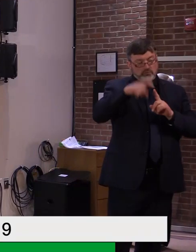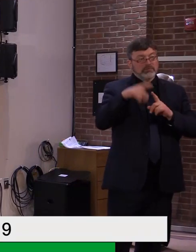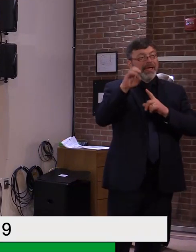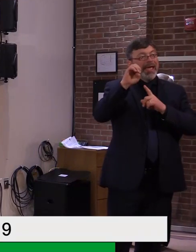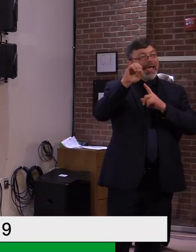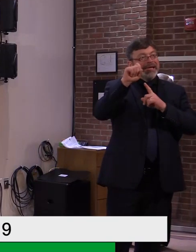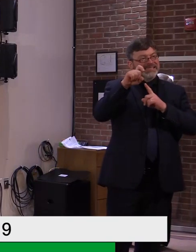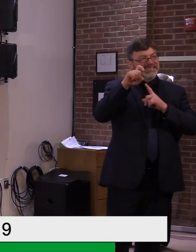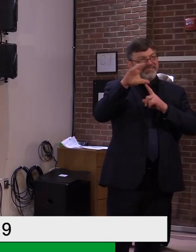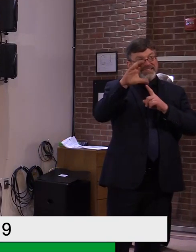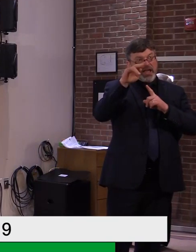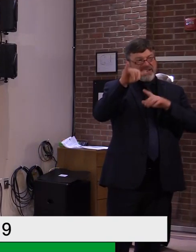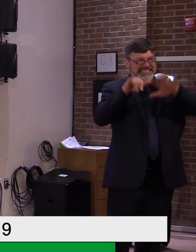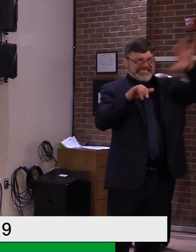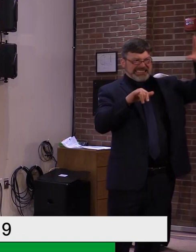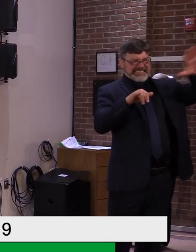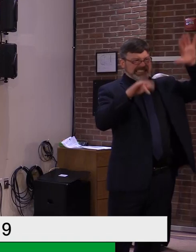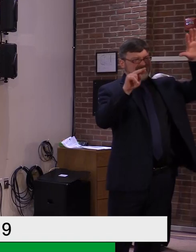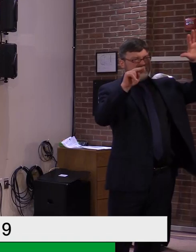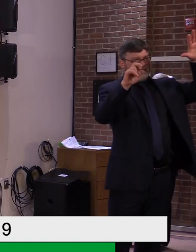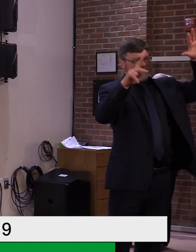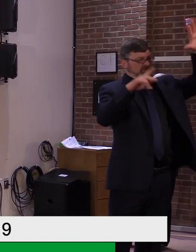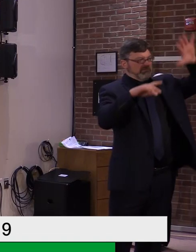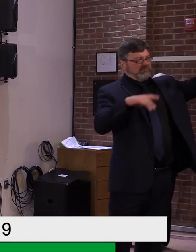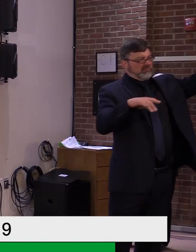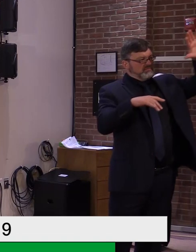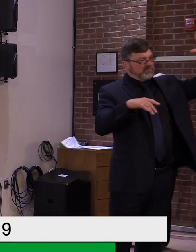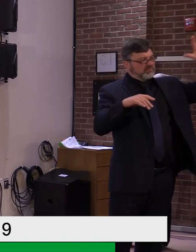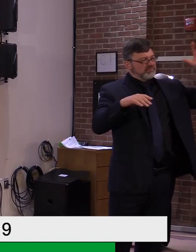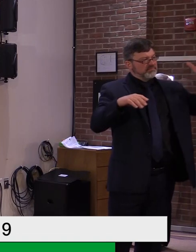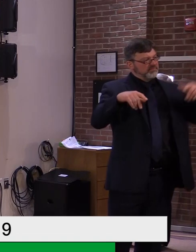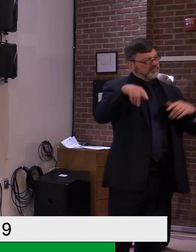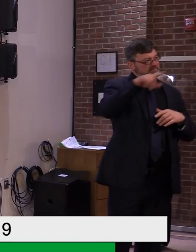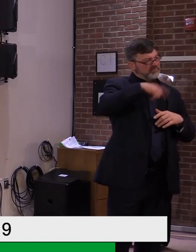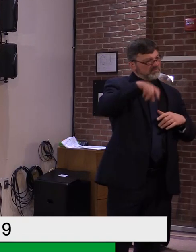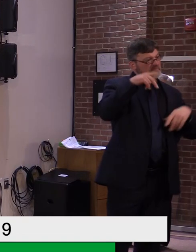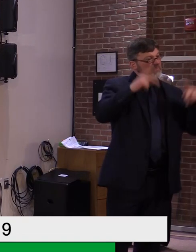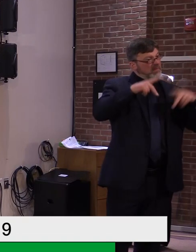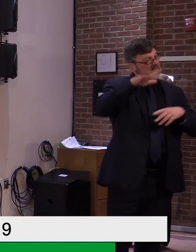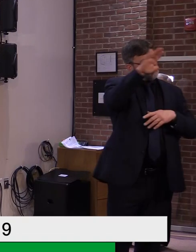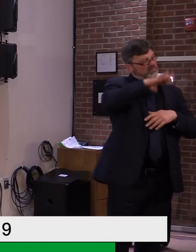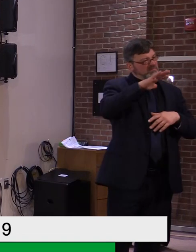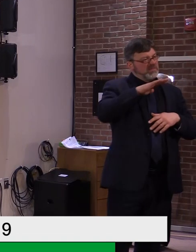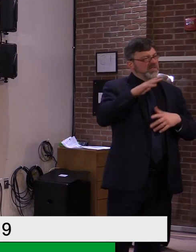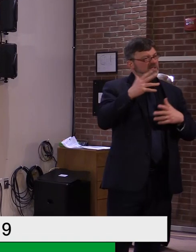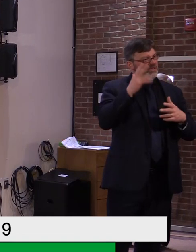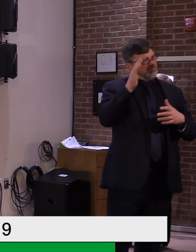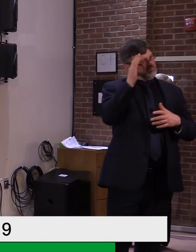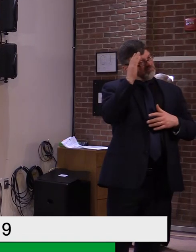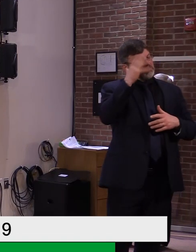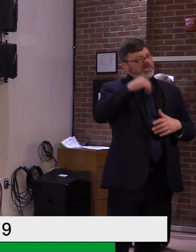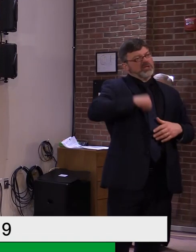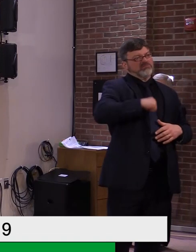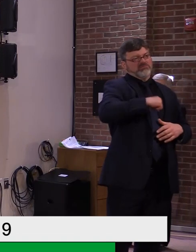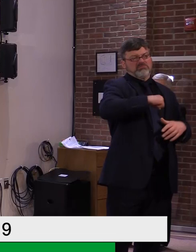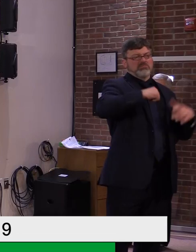went for Donald Trump in November. And many people who voted for him believe they have good reason to be skeptical about whatever their